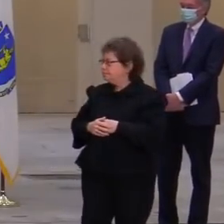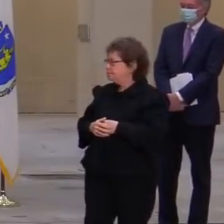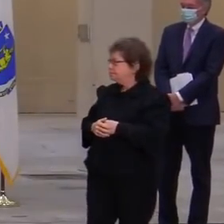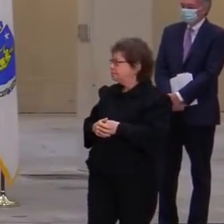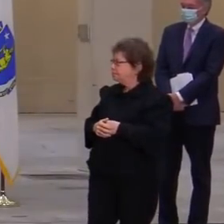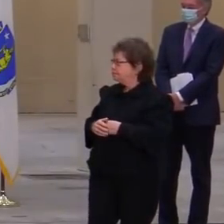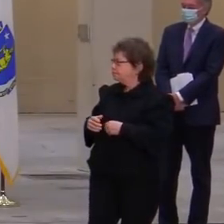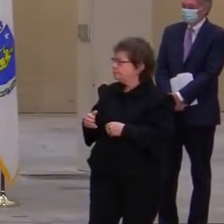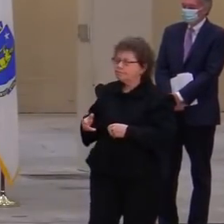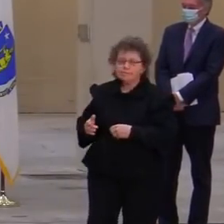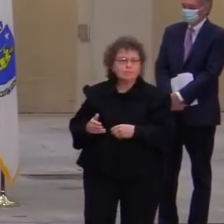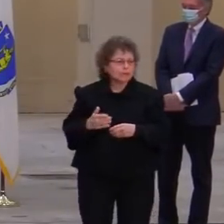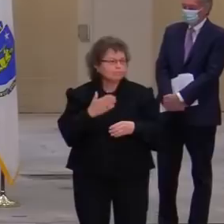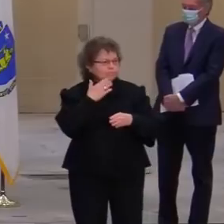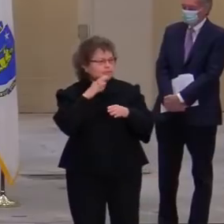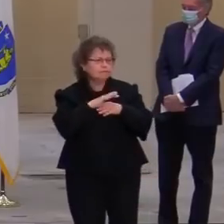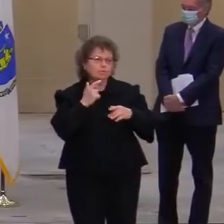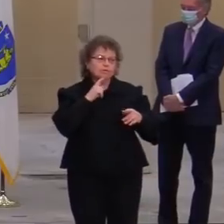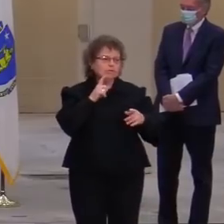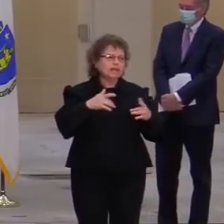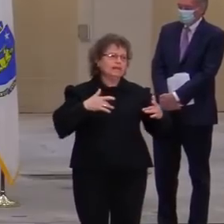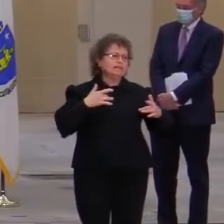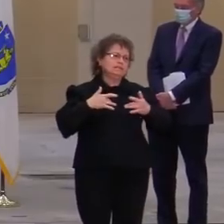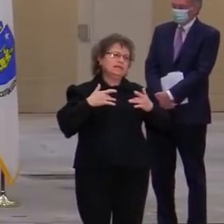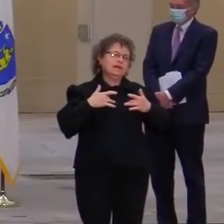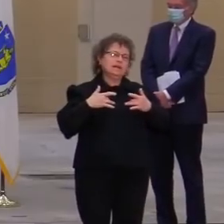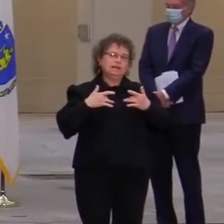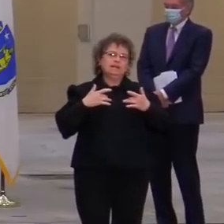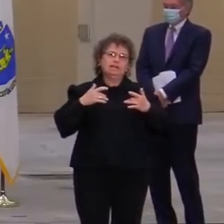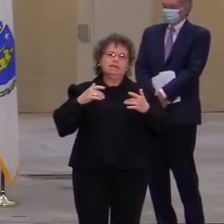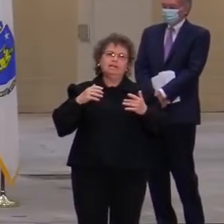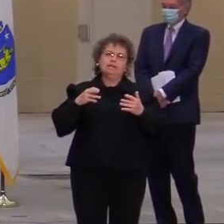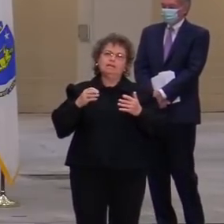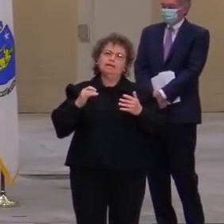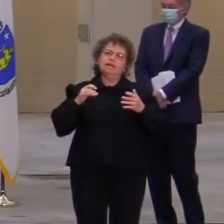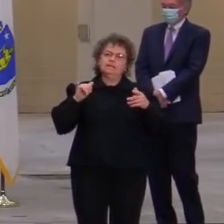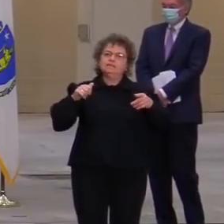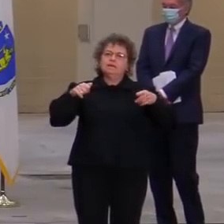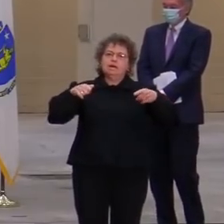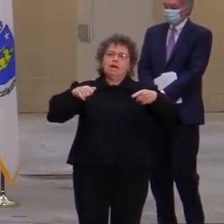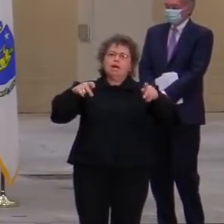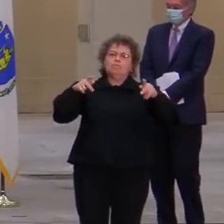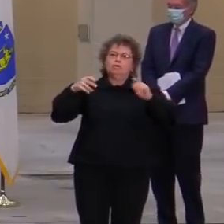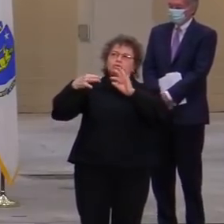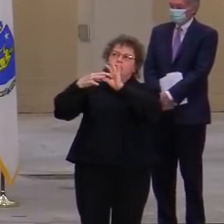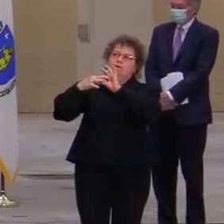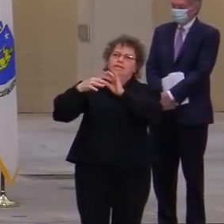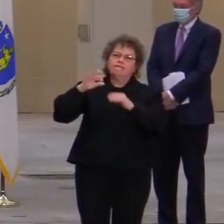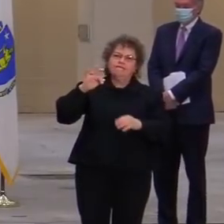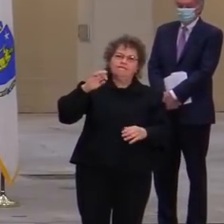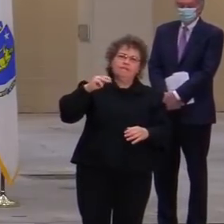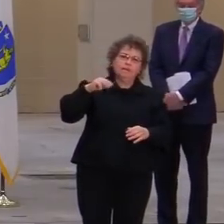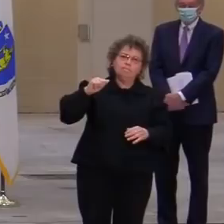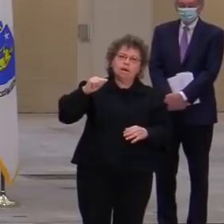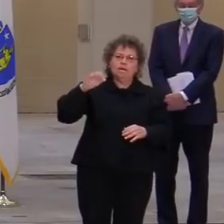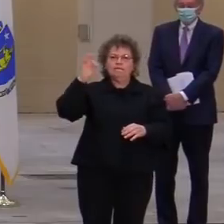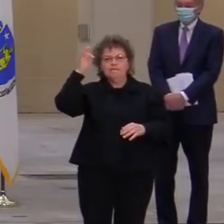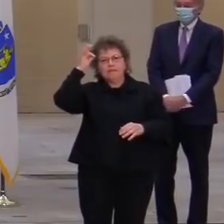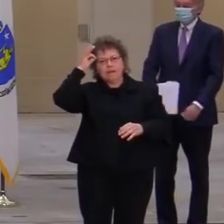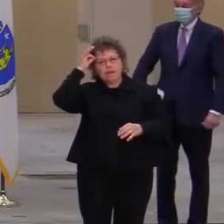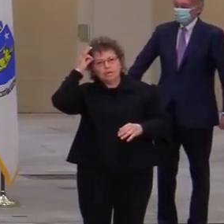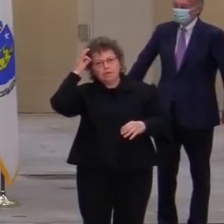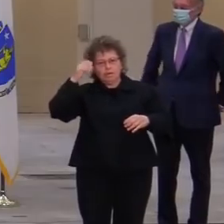Good afternoon. So we're really excited that part of this opportunity with FEMA and the federal government is a hub and spoke